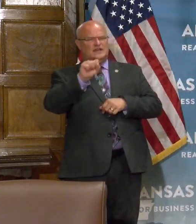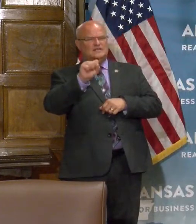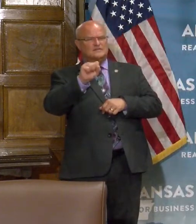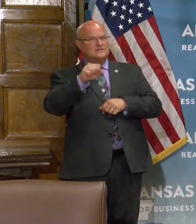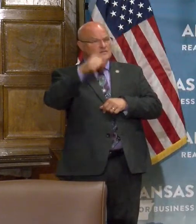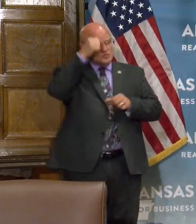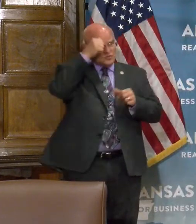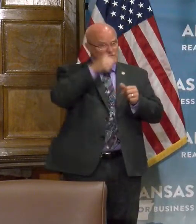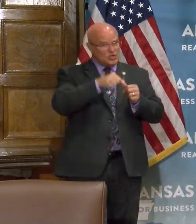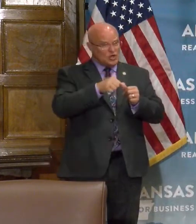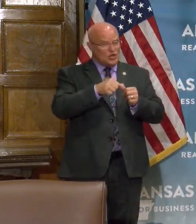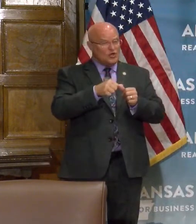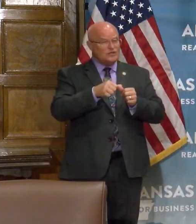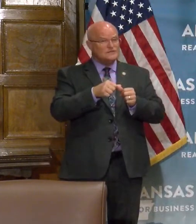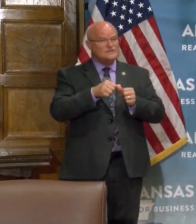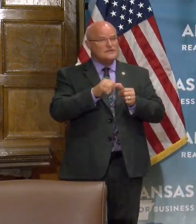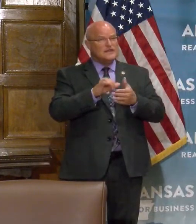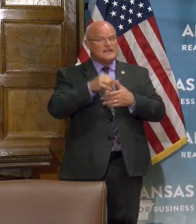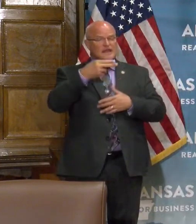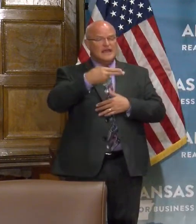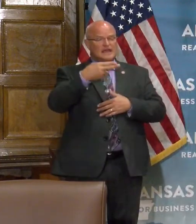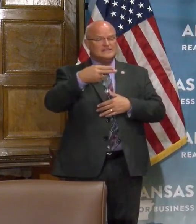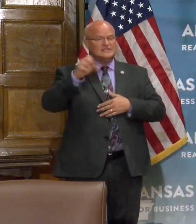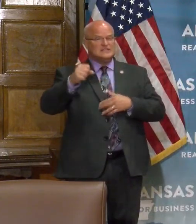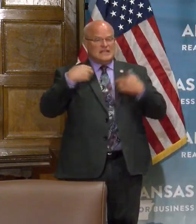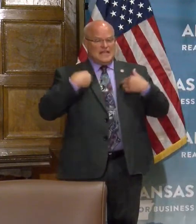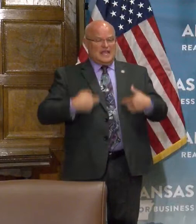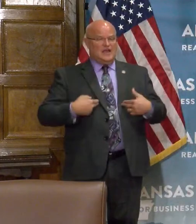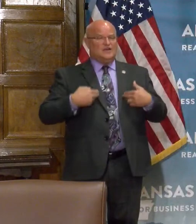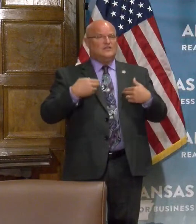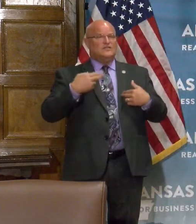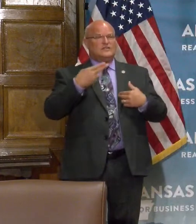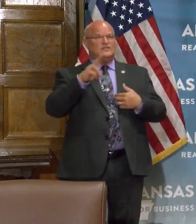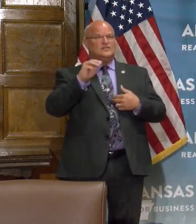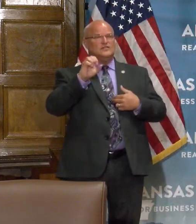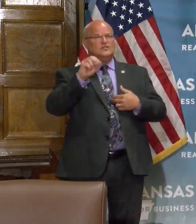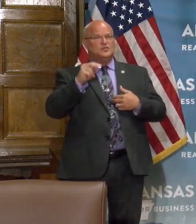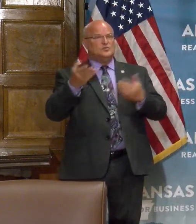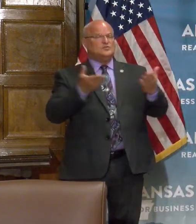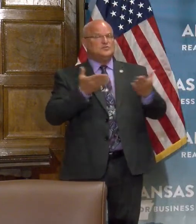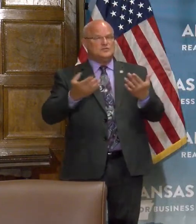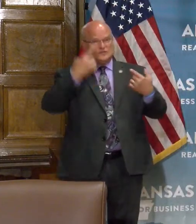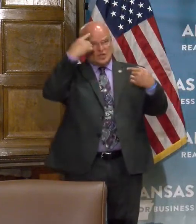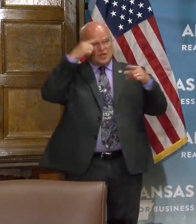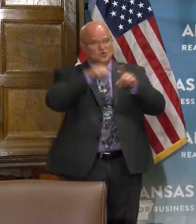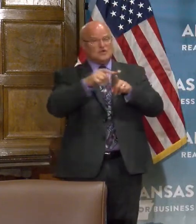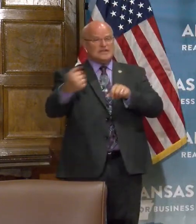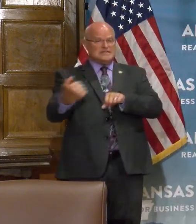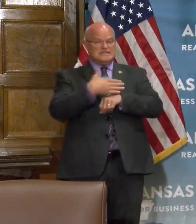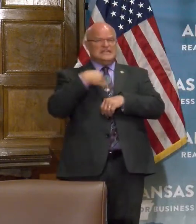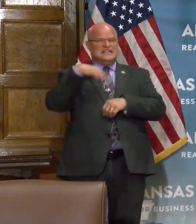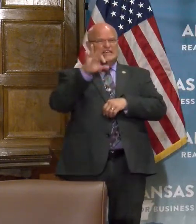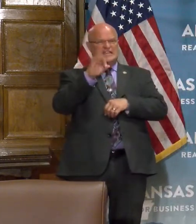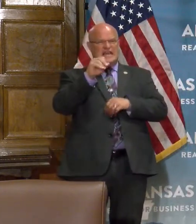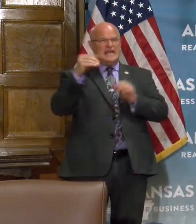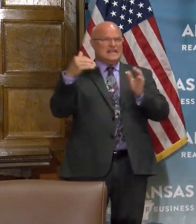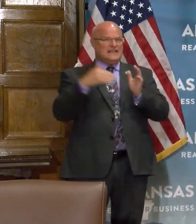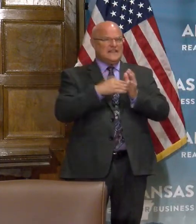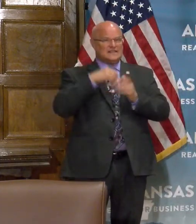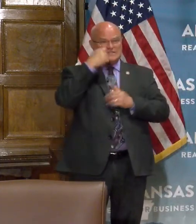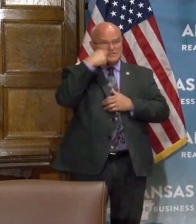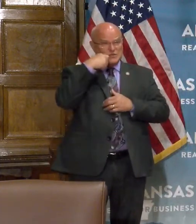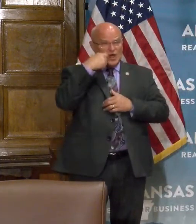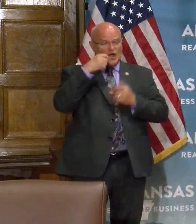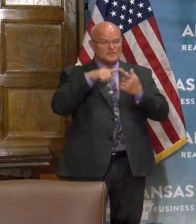you recall, the HHS, Health and Human Services, had agreed to send us 90,000 swabs